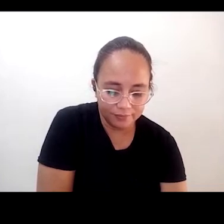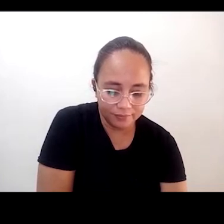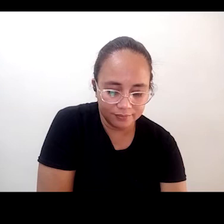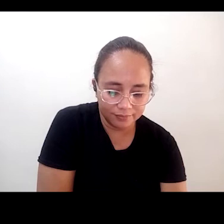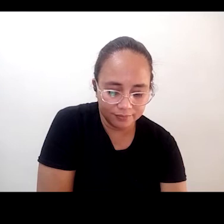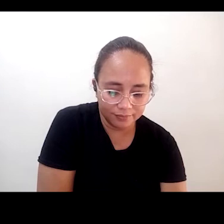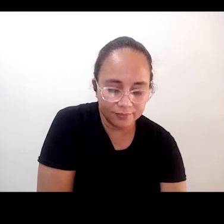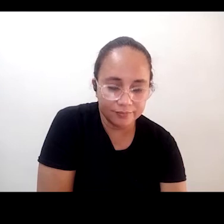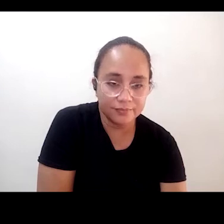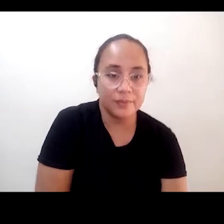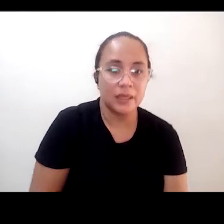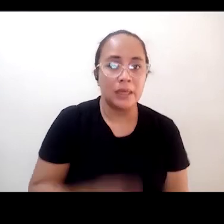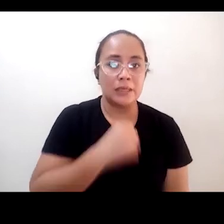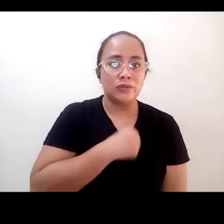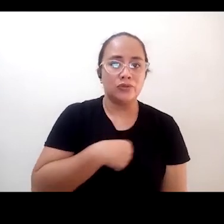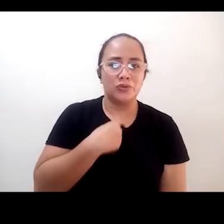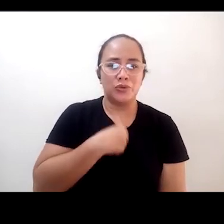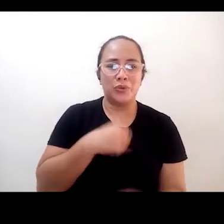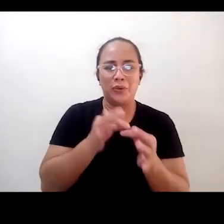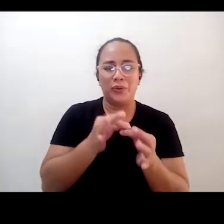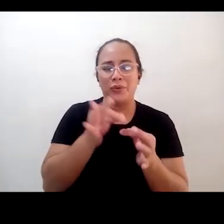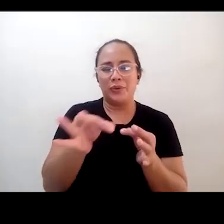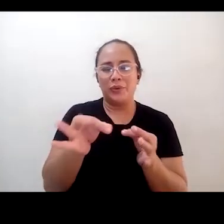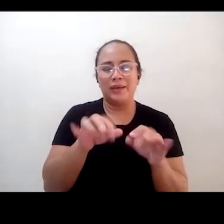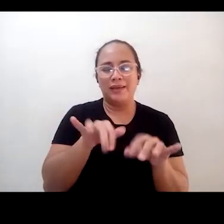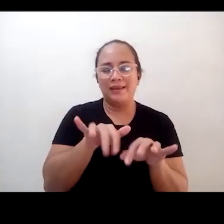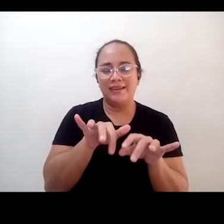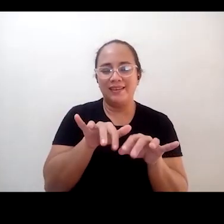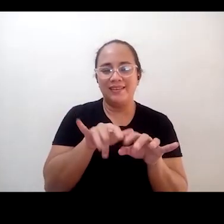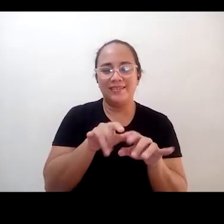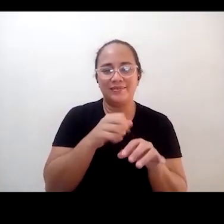Sorry, it's taking me so long to do this.